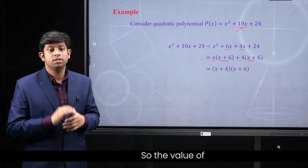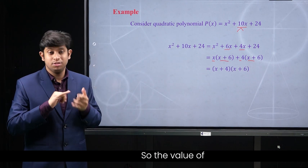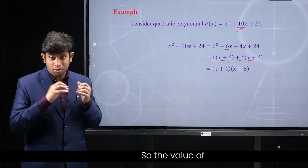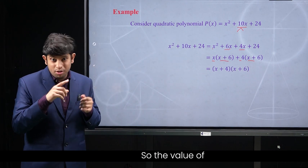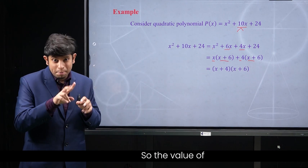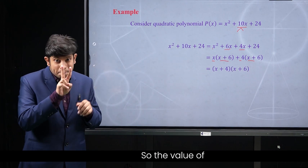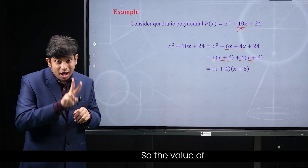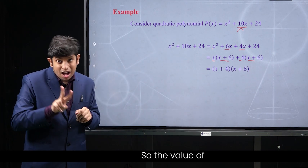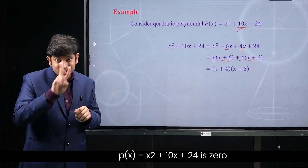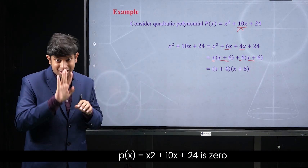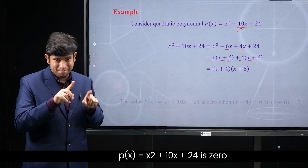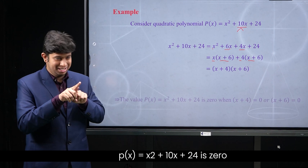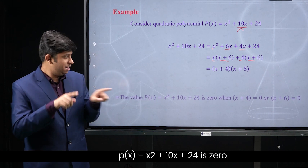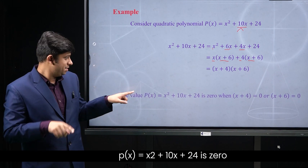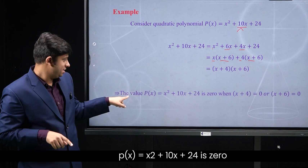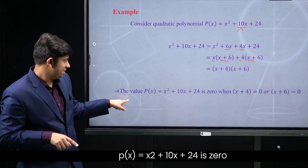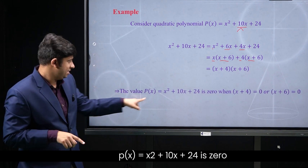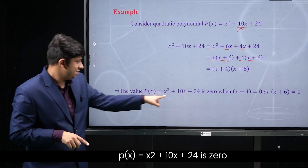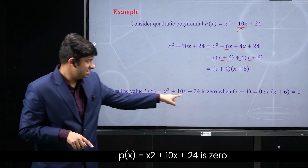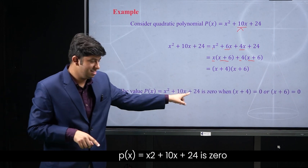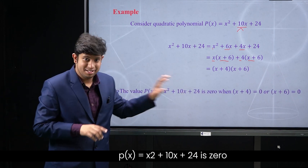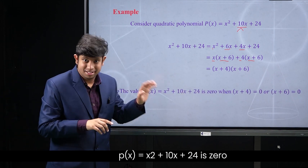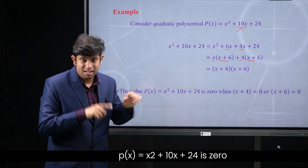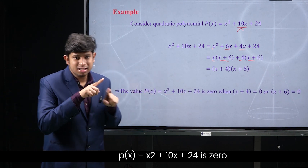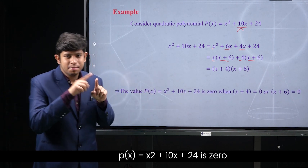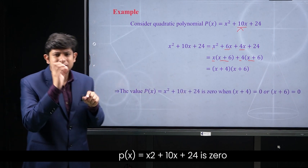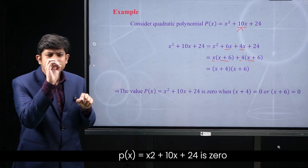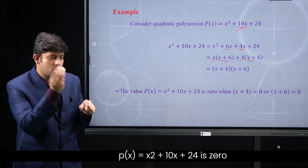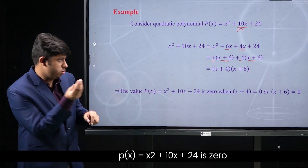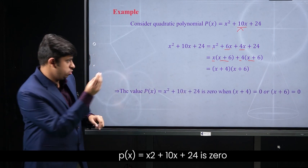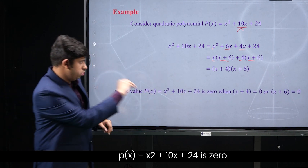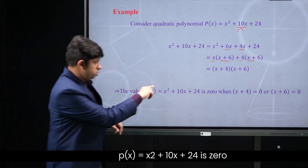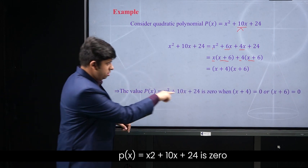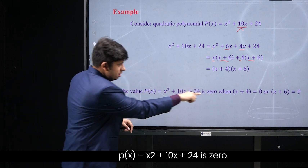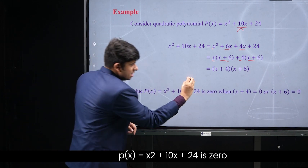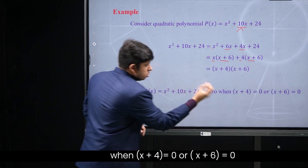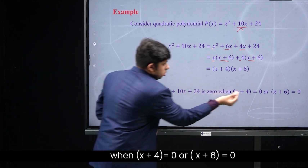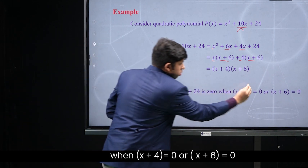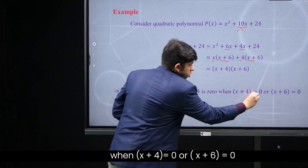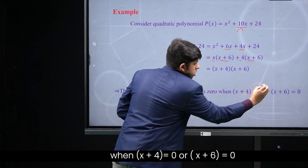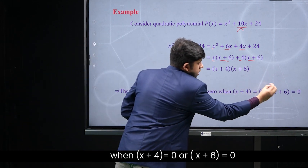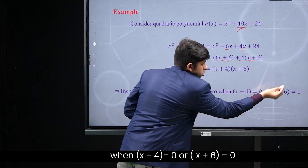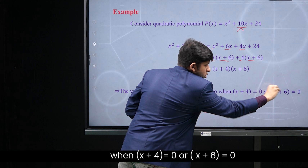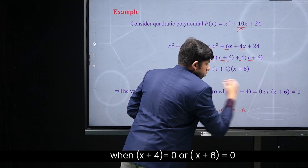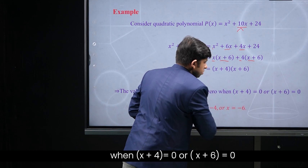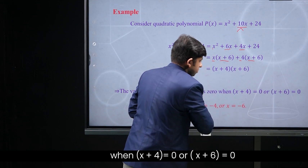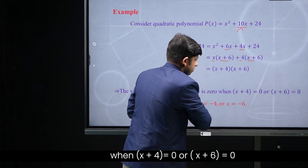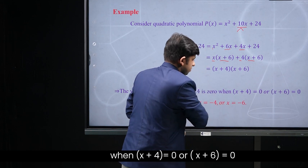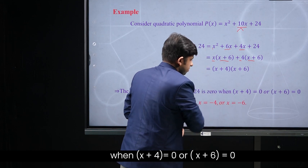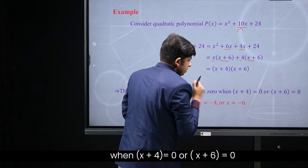So, the value of p of x is equal to x square plus 10x plus 24 is 0 when x plus 4 is equal to 0 or x plus 6 is